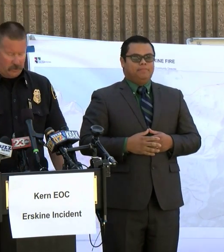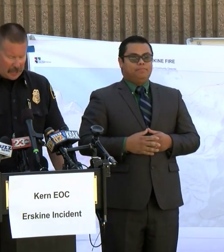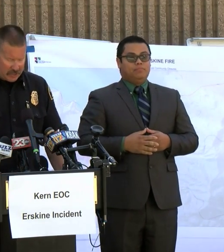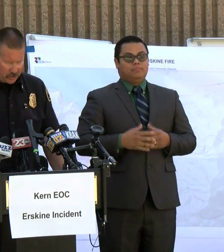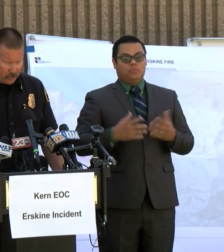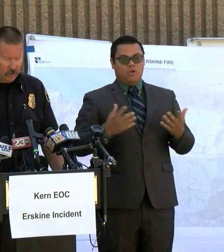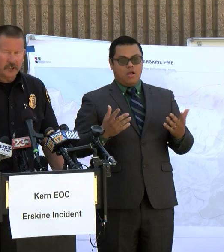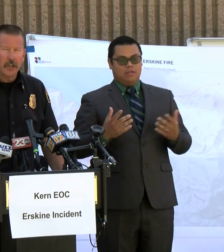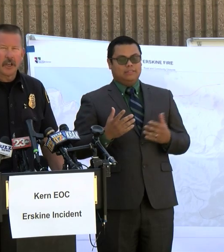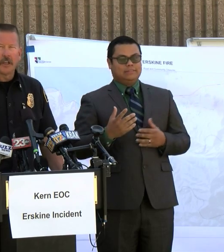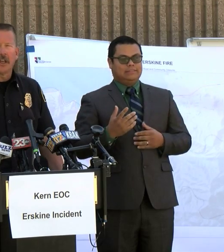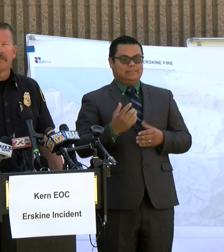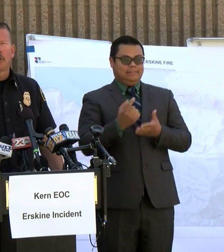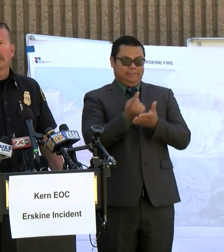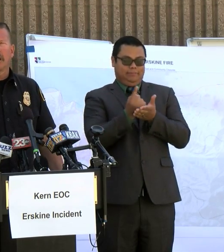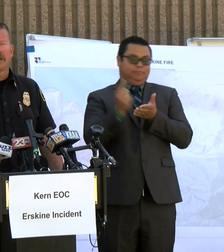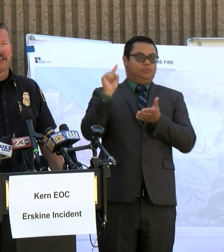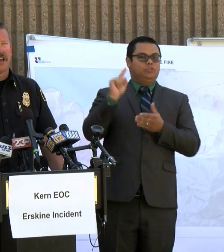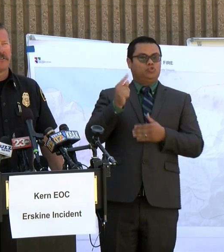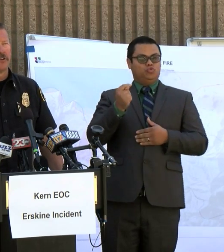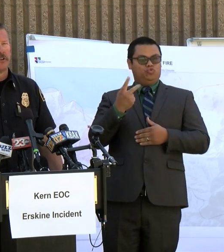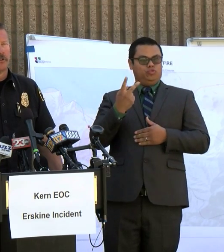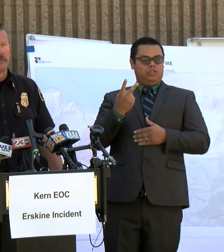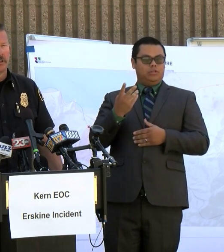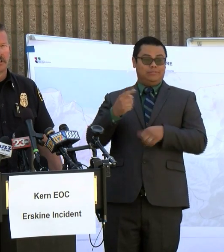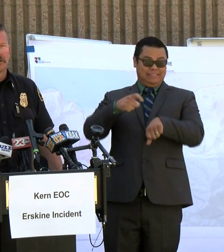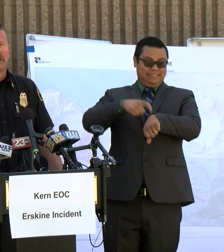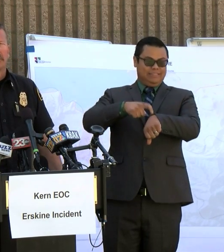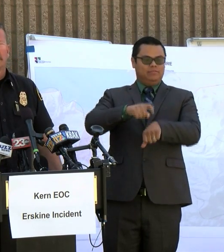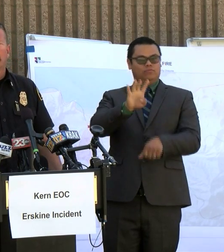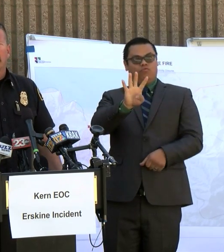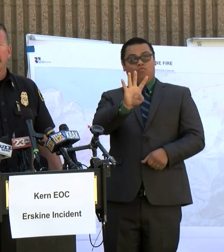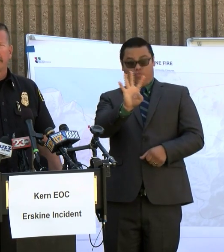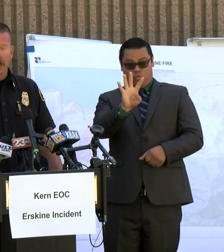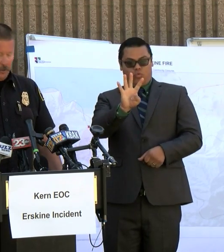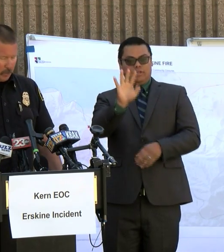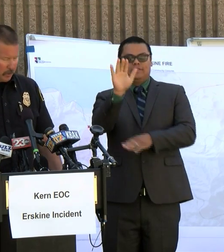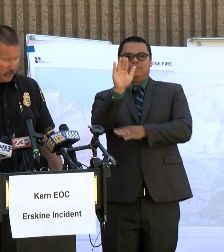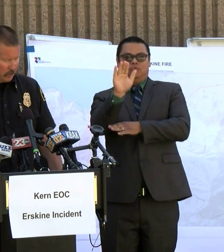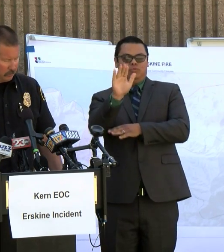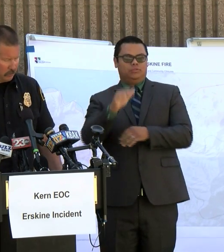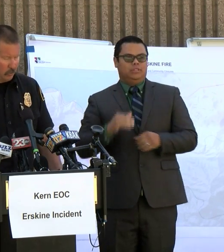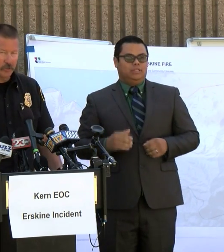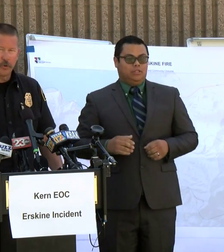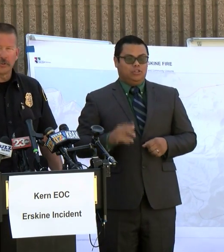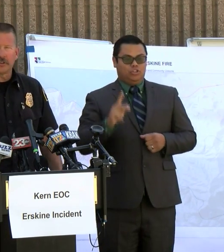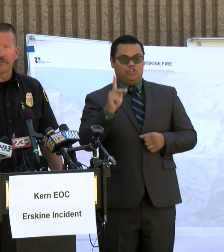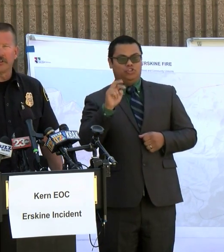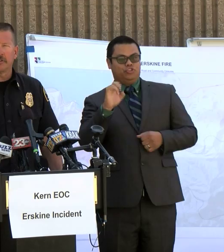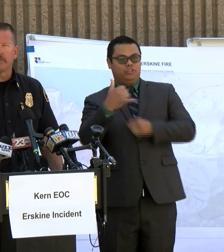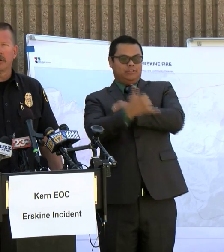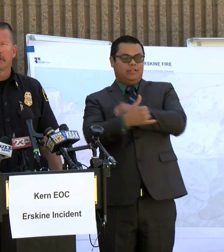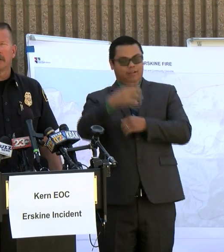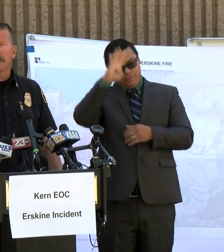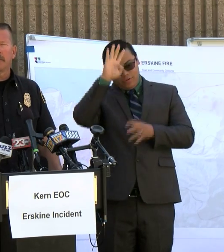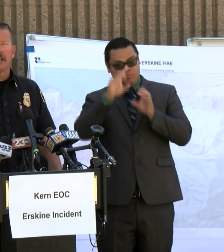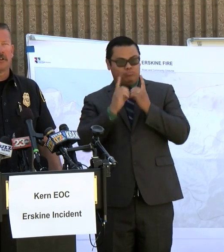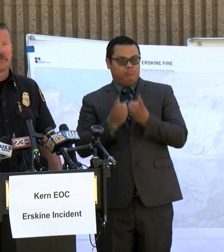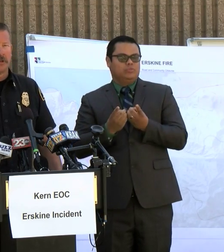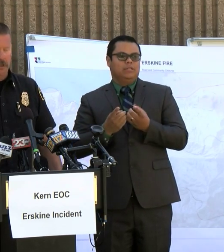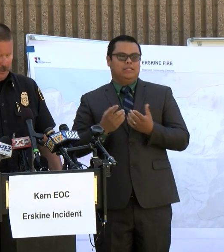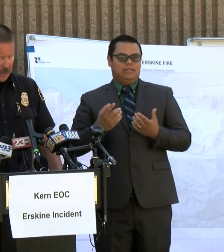Well, since last Thursday at 4 o'clock in the afternoon, the Kern County Fire Department, U.S. Forest Service, Bureau of